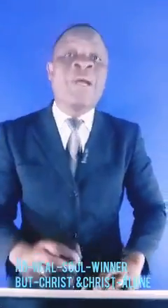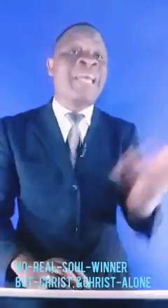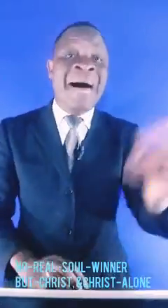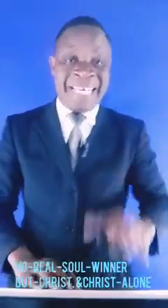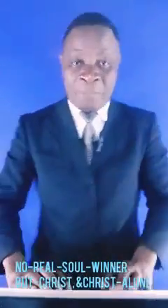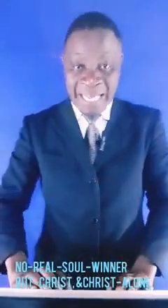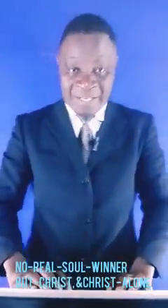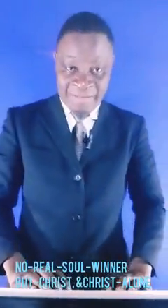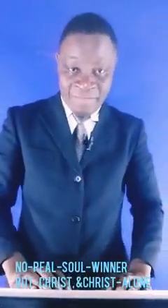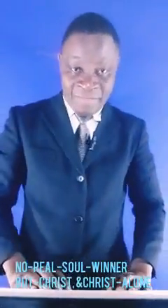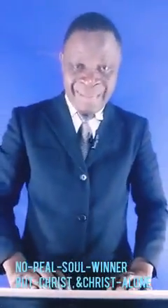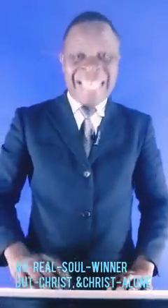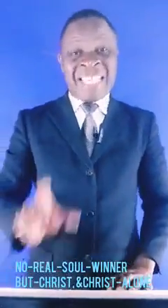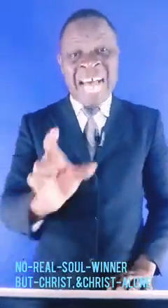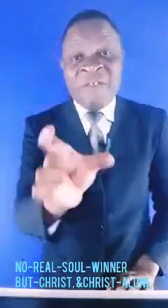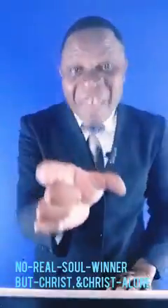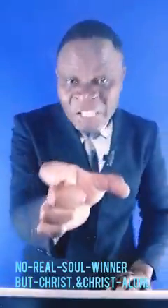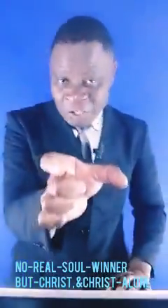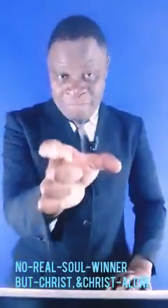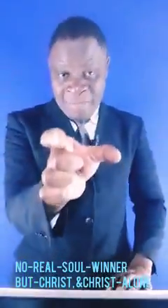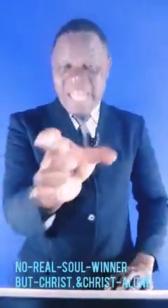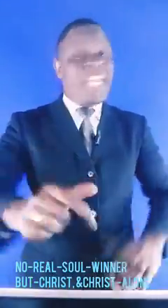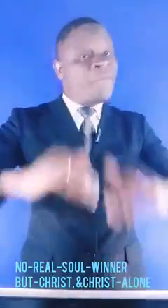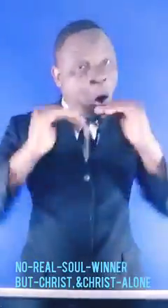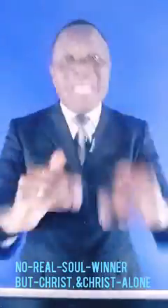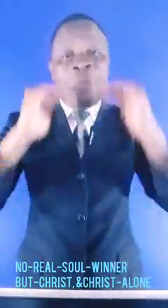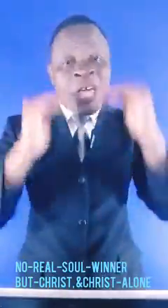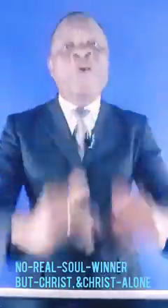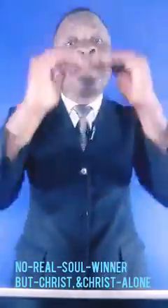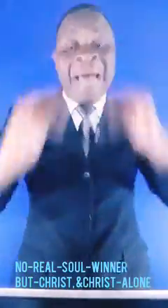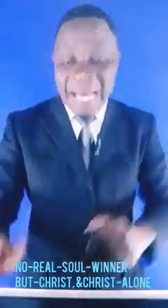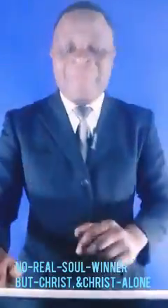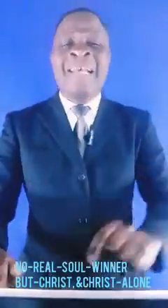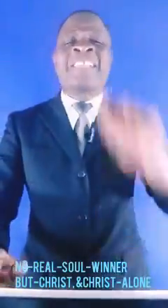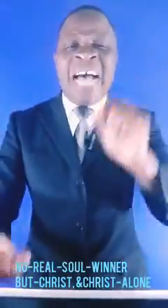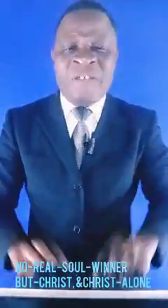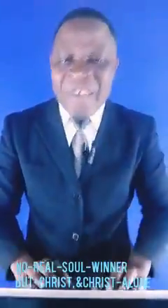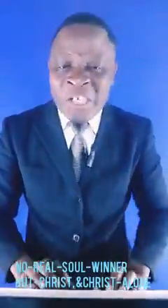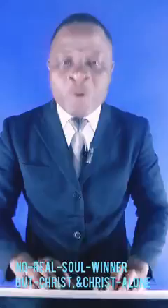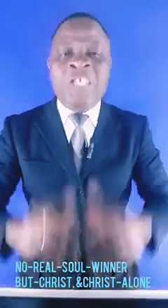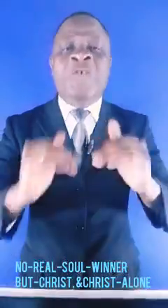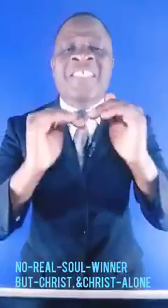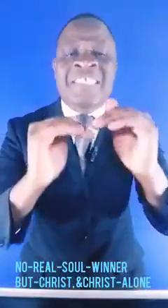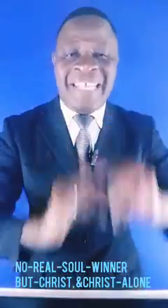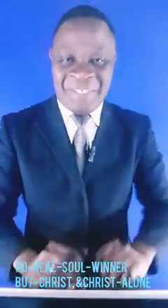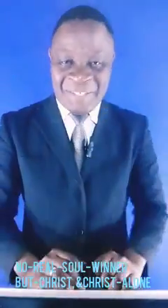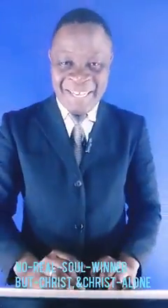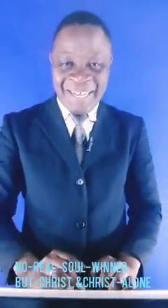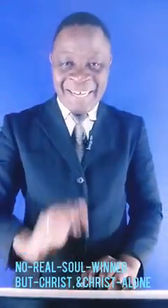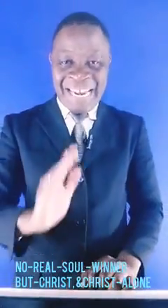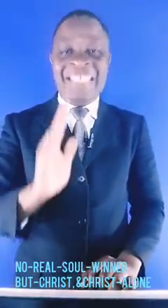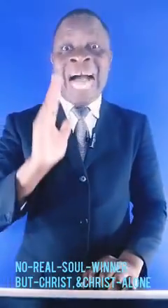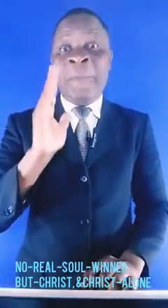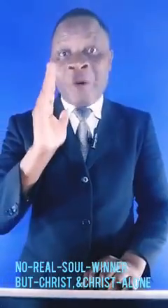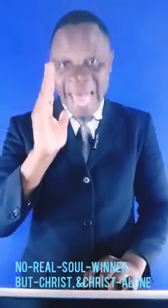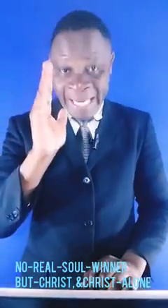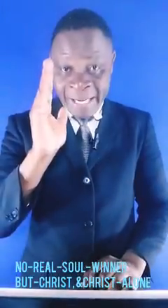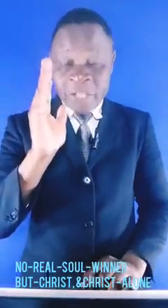in a marketplace. Salvation, if only we knew better, salvation transcends raising up your hand to